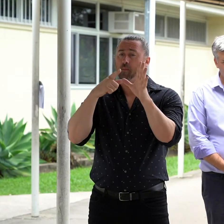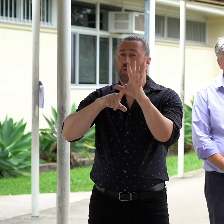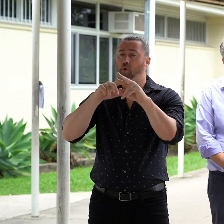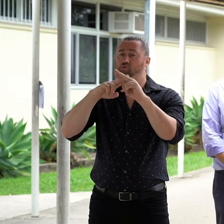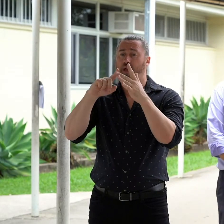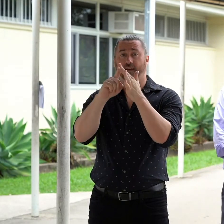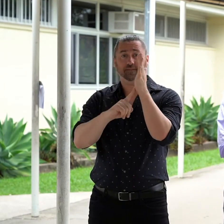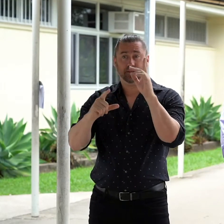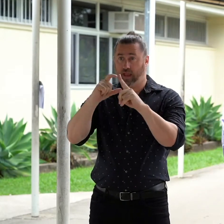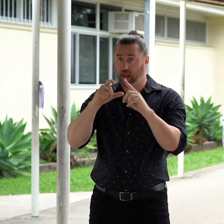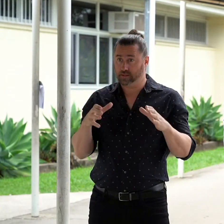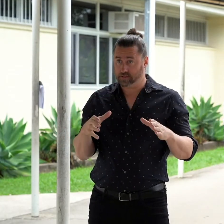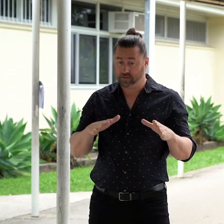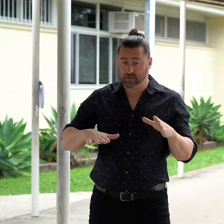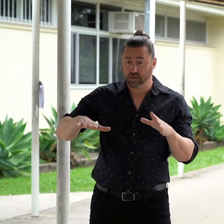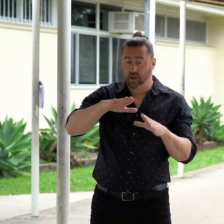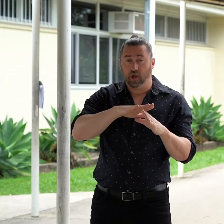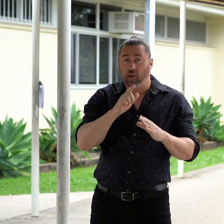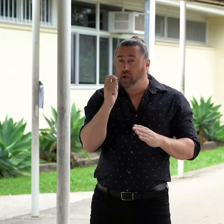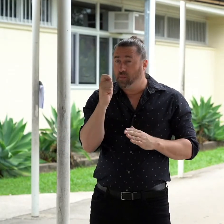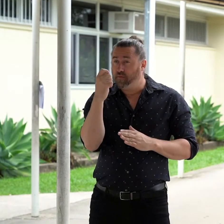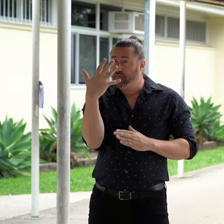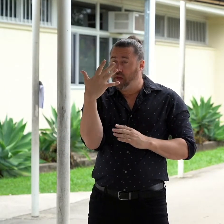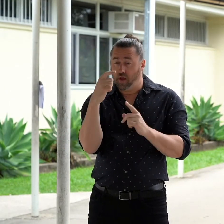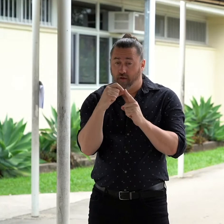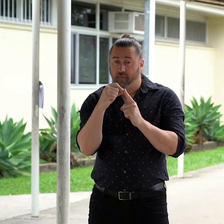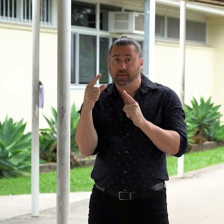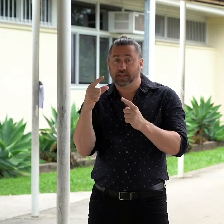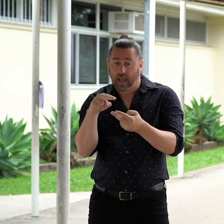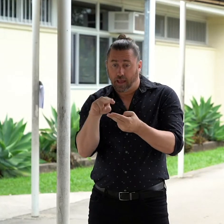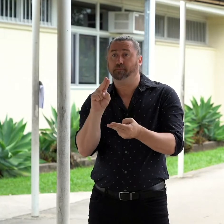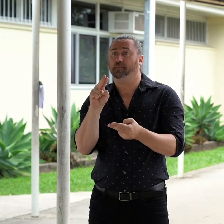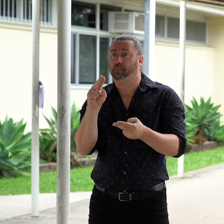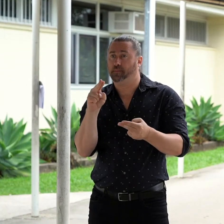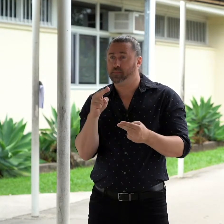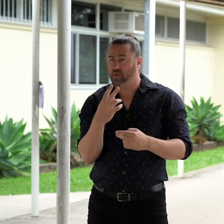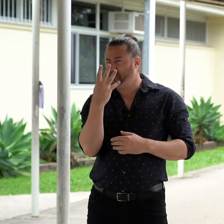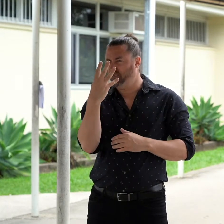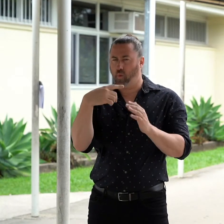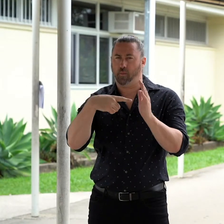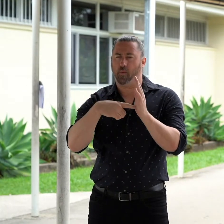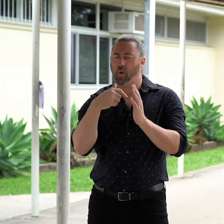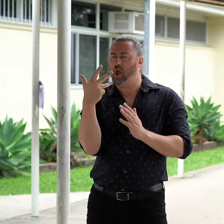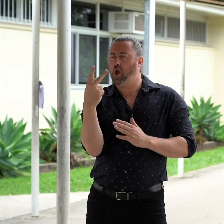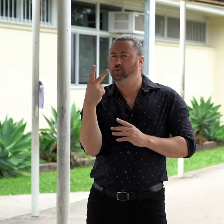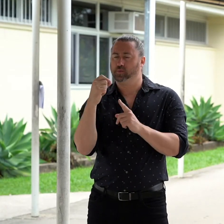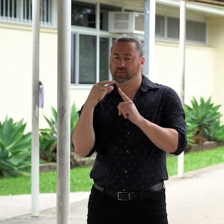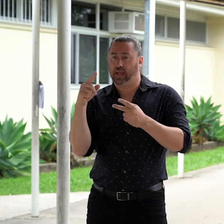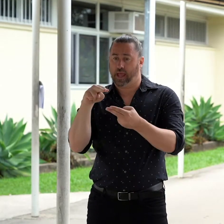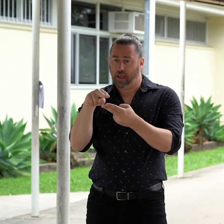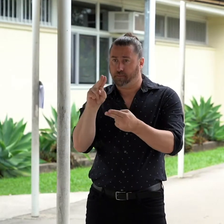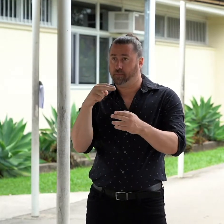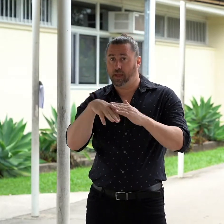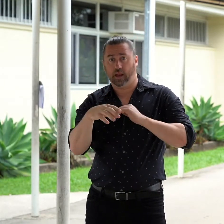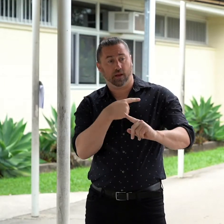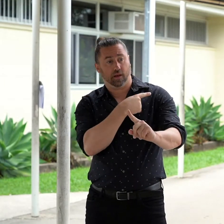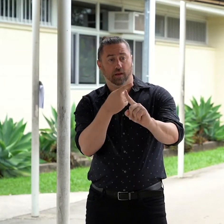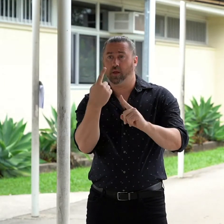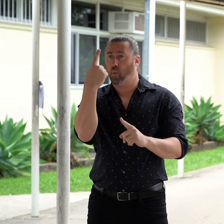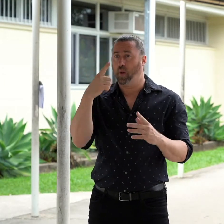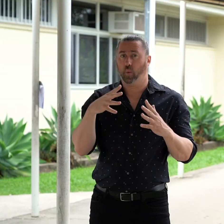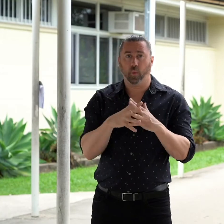had an almost 5% increase in the last week. So 4.92% increase in the last 7 days. So